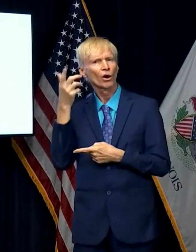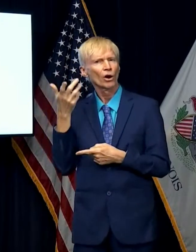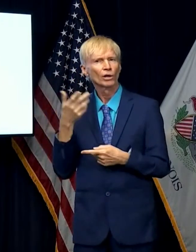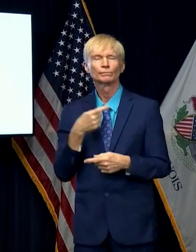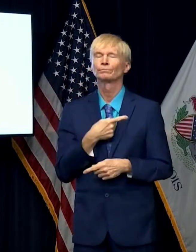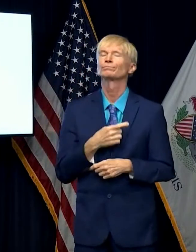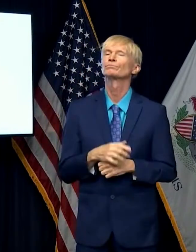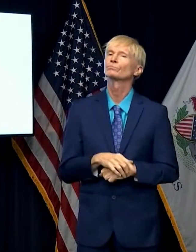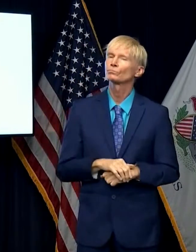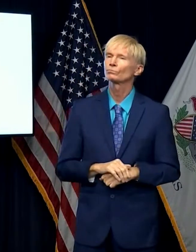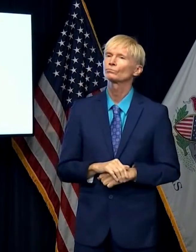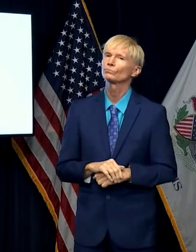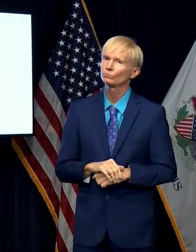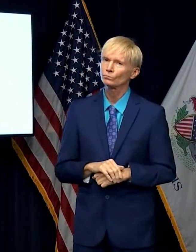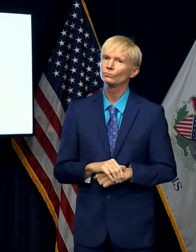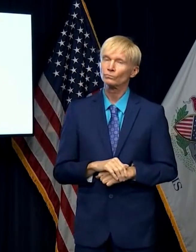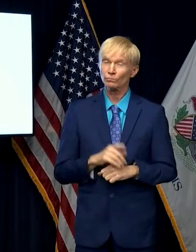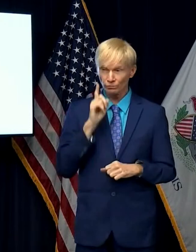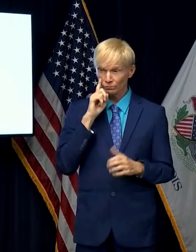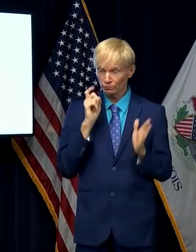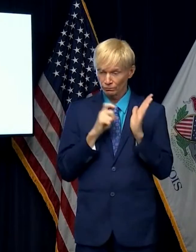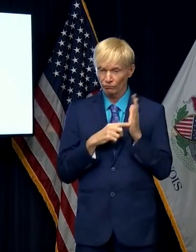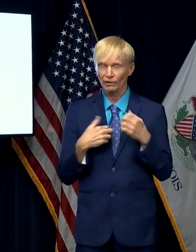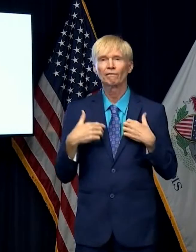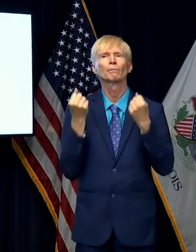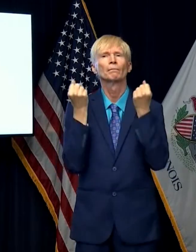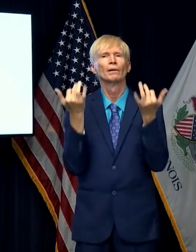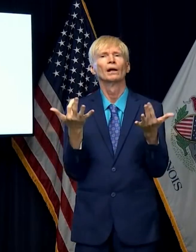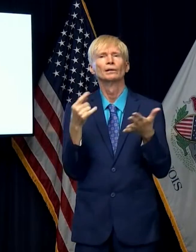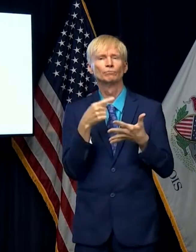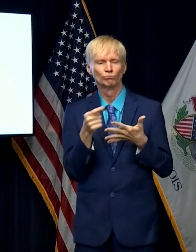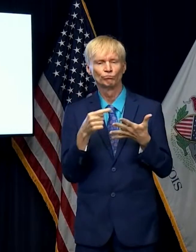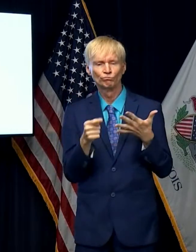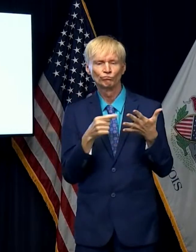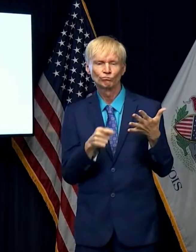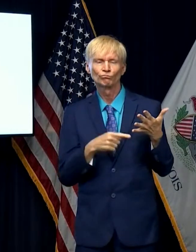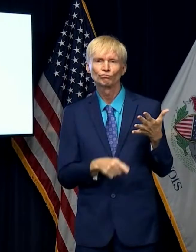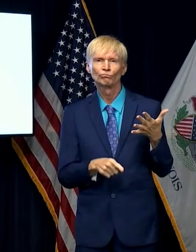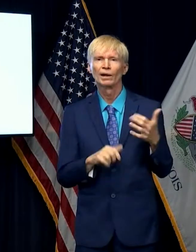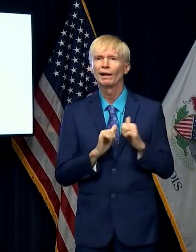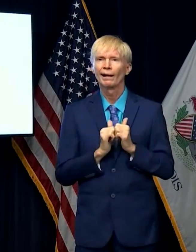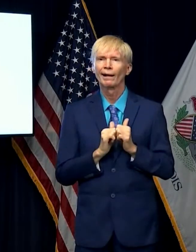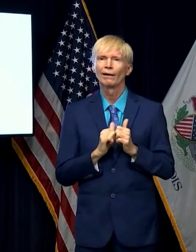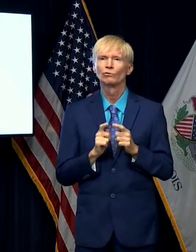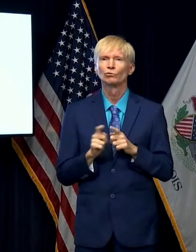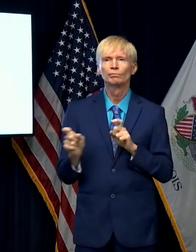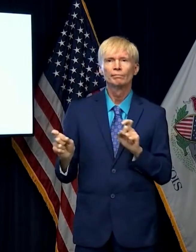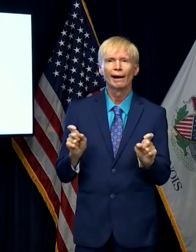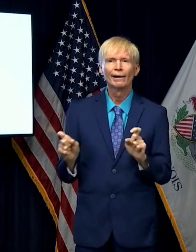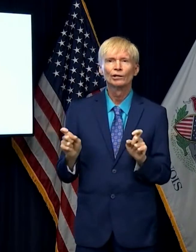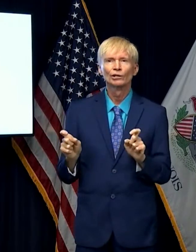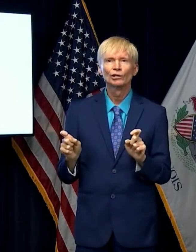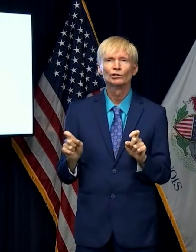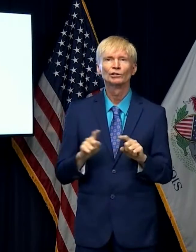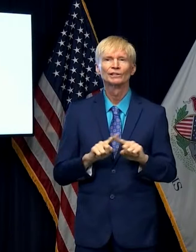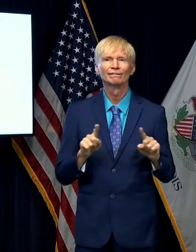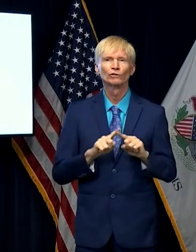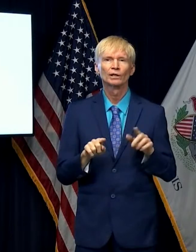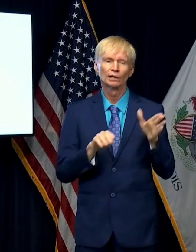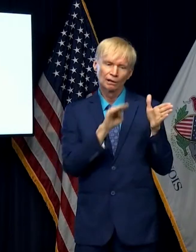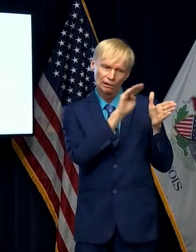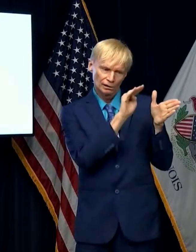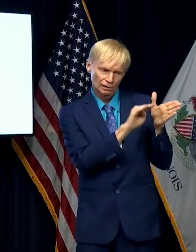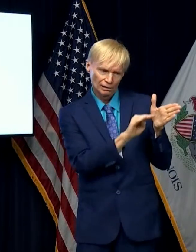seen, there's a menu of options for managing through waves of this